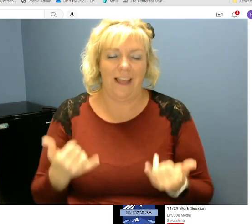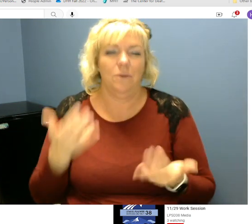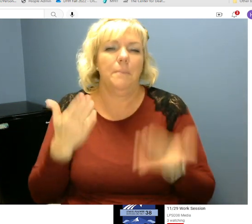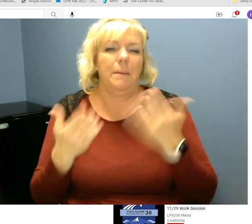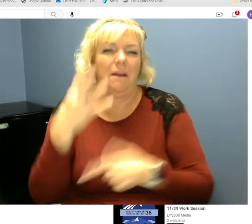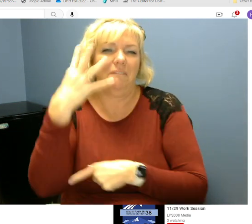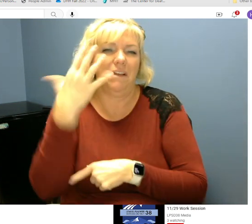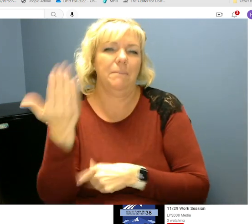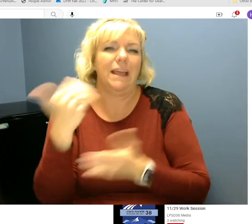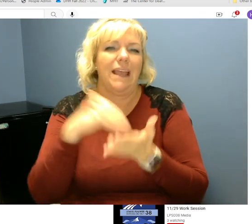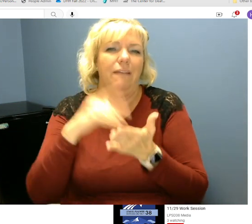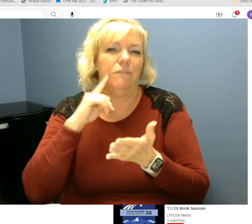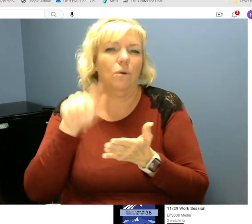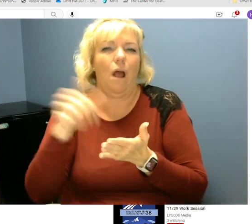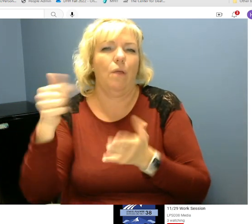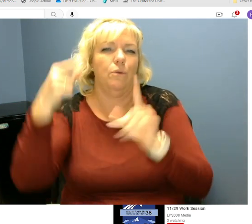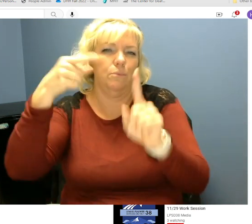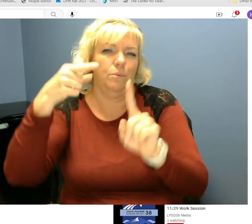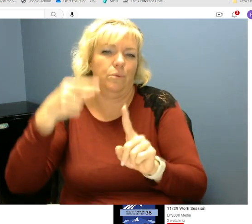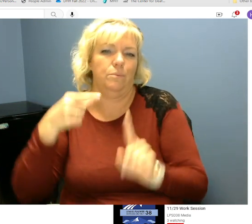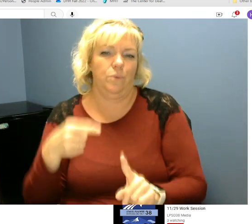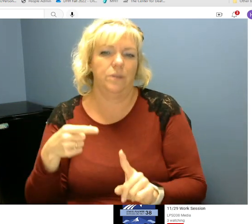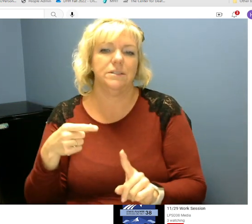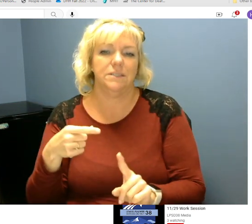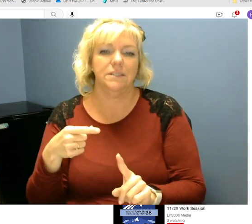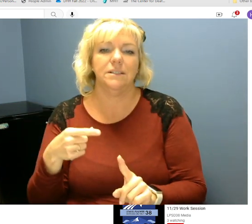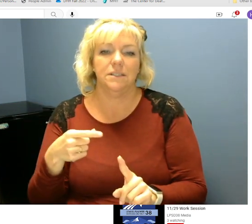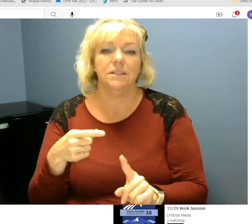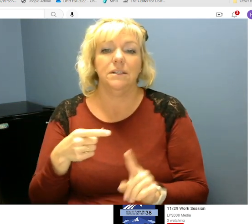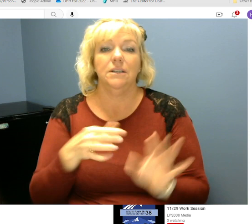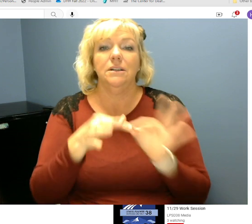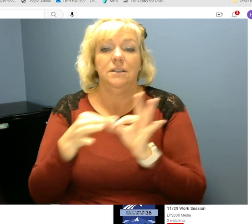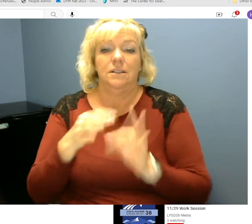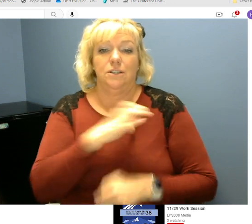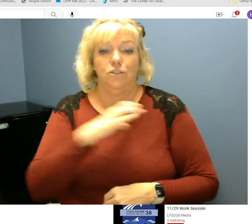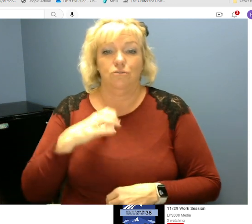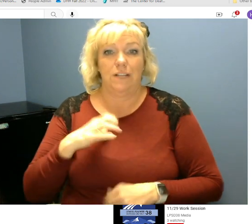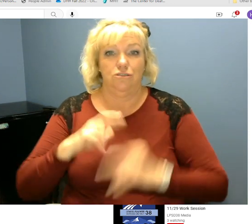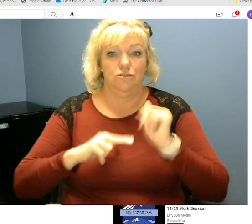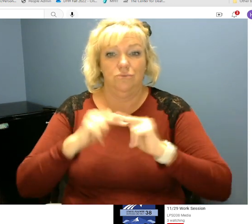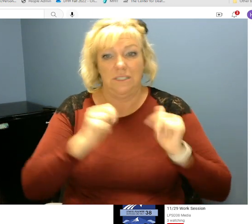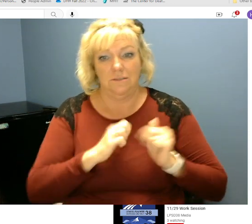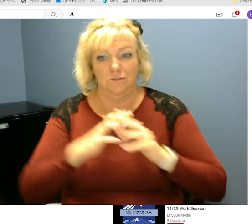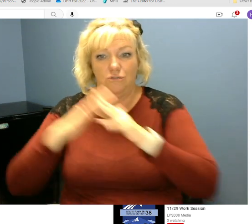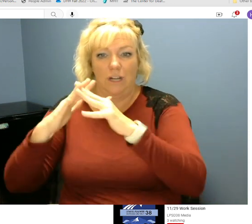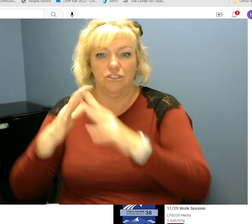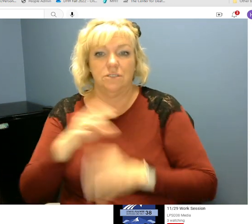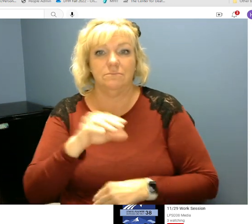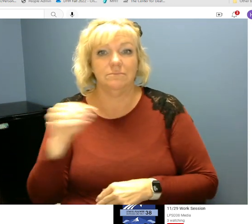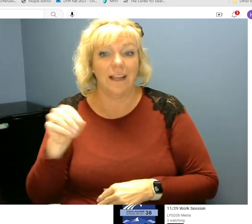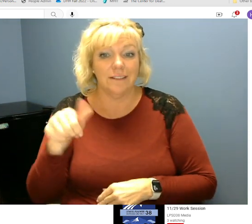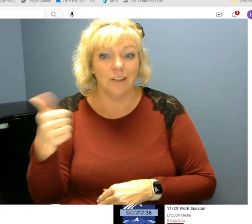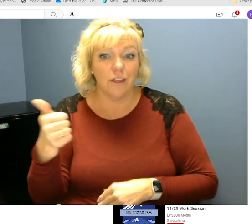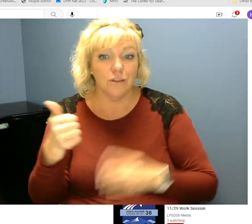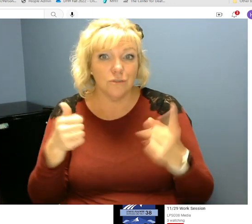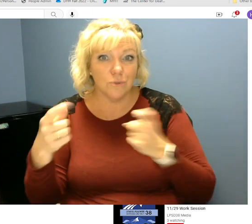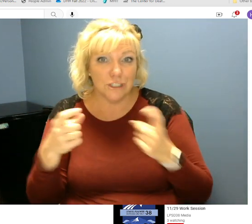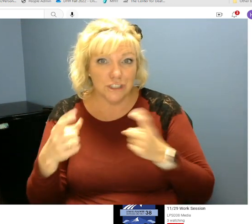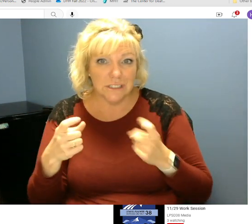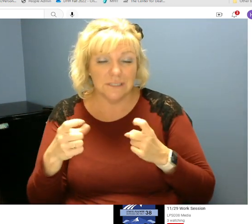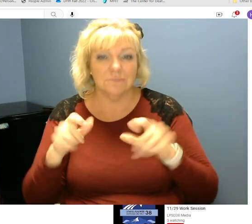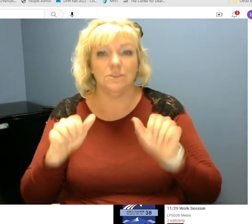module to connect us with the key points on congressional reconstruction on your outline and reconstruction in the South on your outline. If you've got